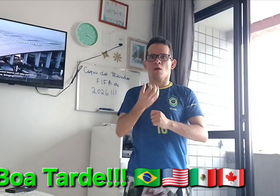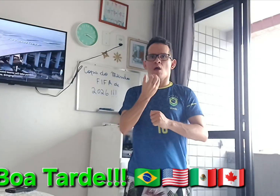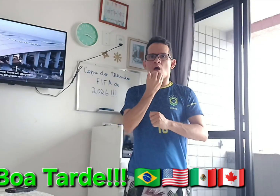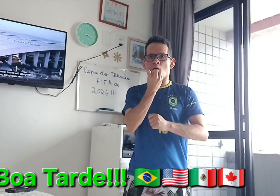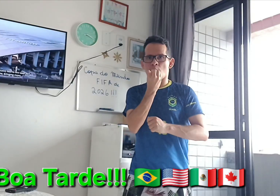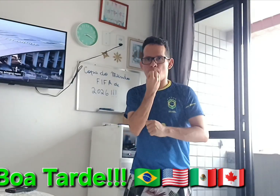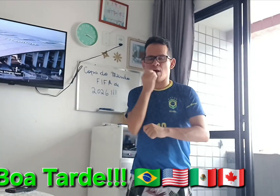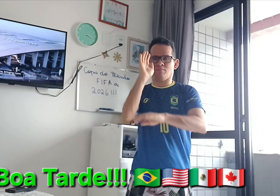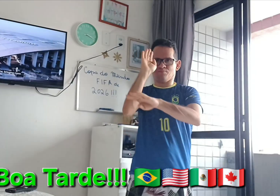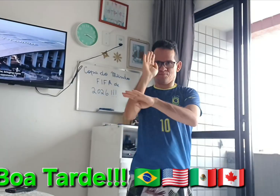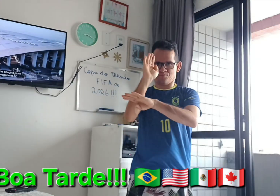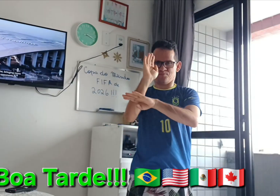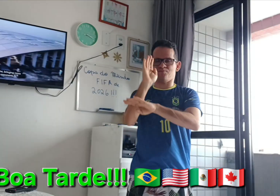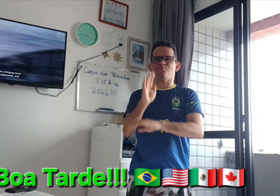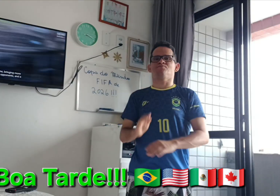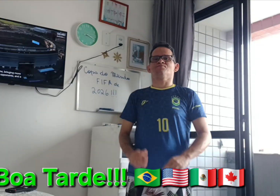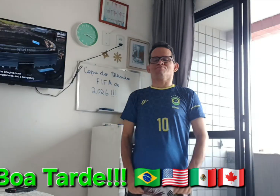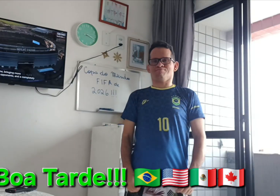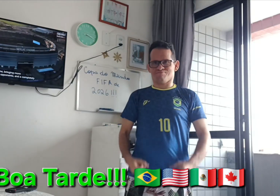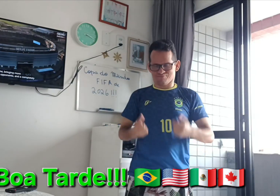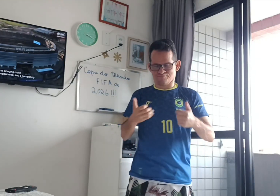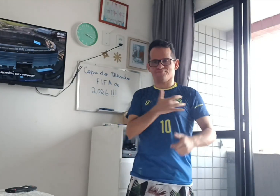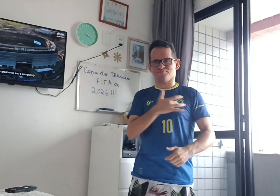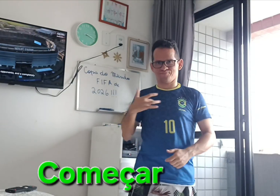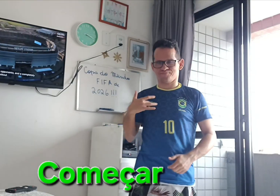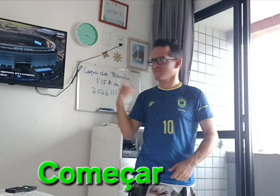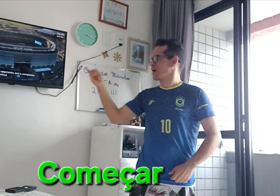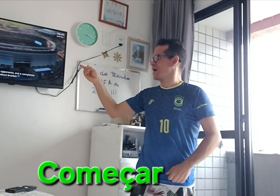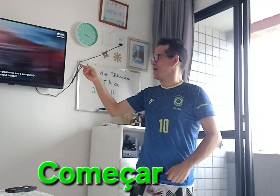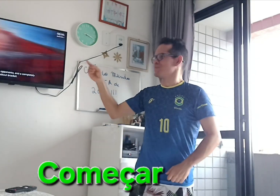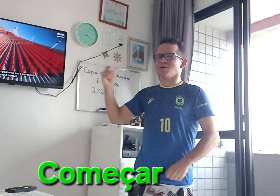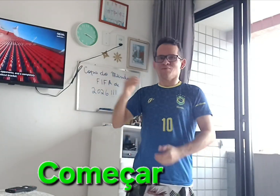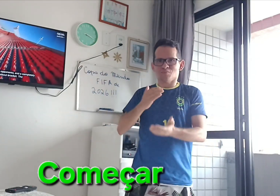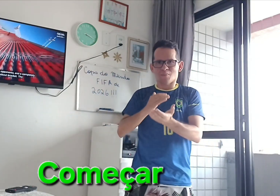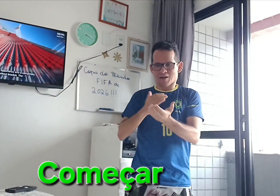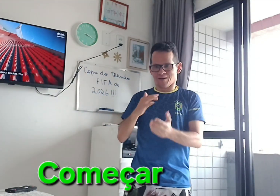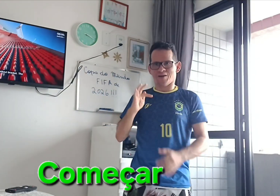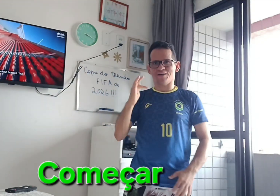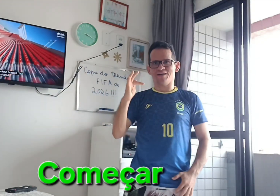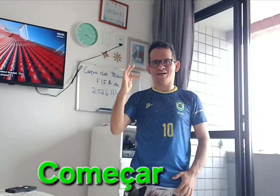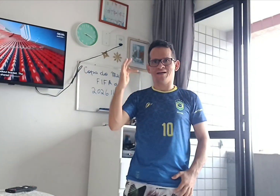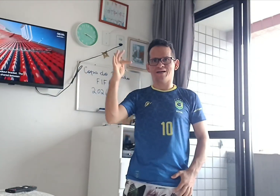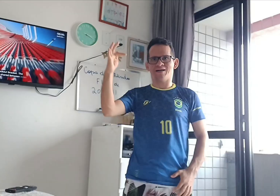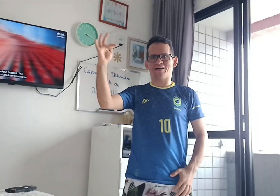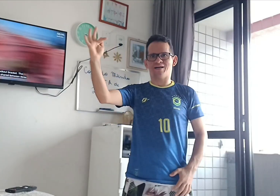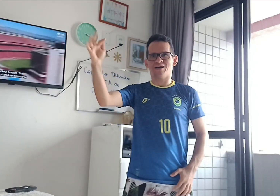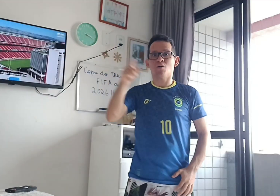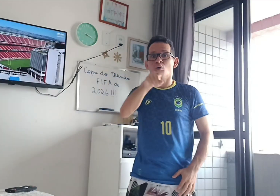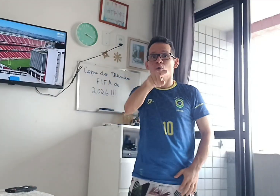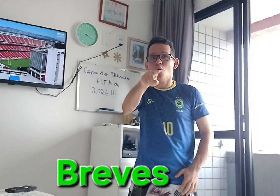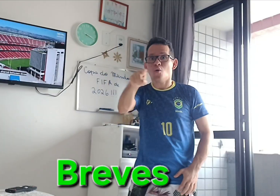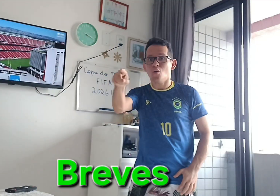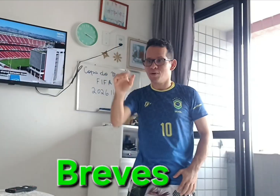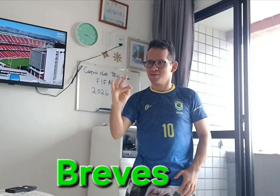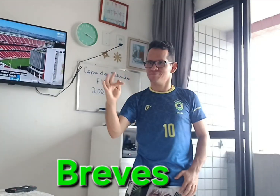bringing more matches, new opponents, and a completely revamped knockout bracket. The tournament is shared between 3 countries, the United